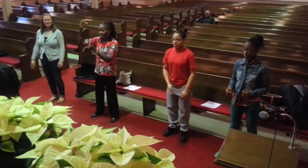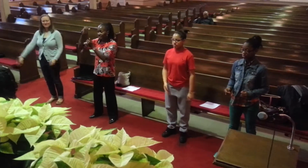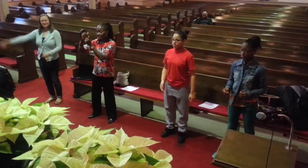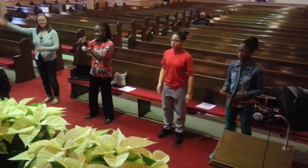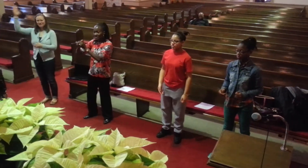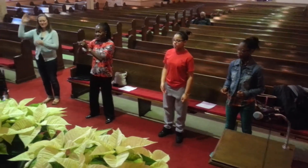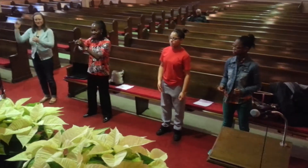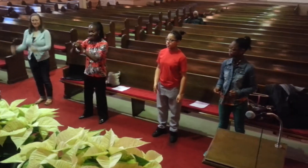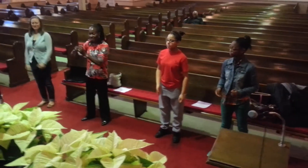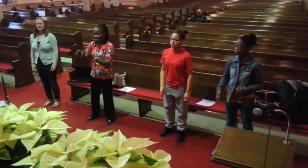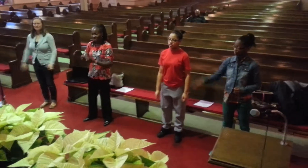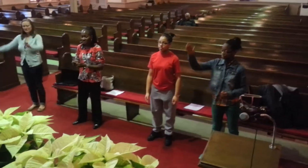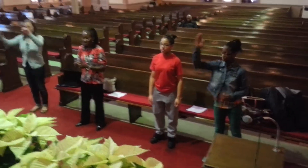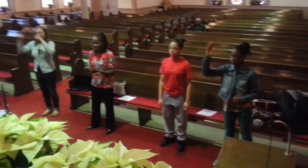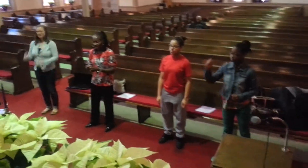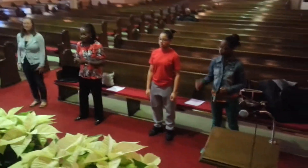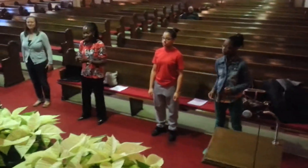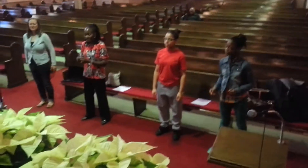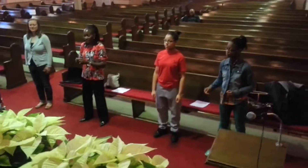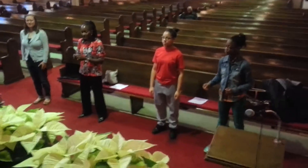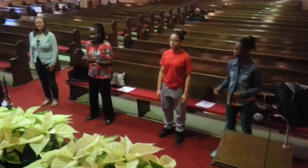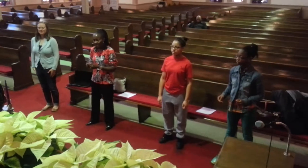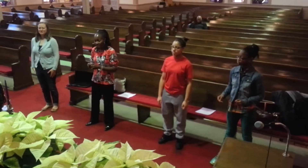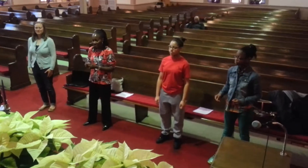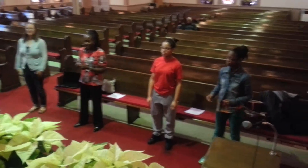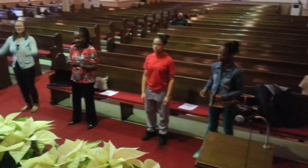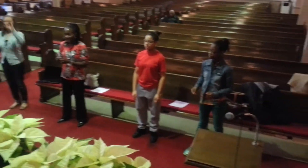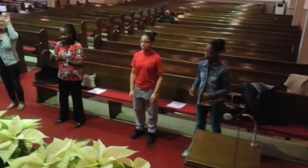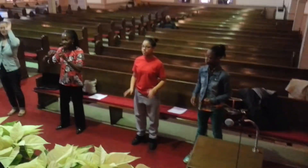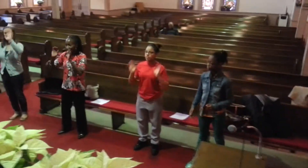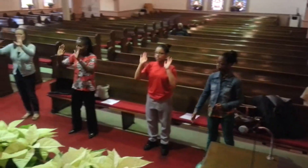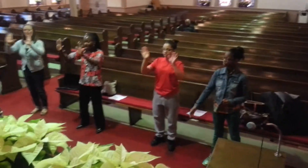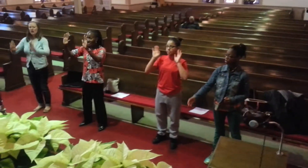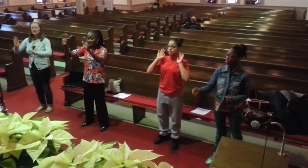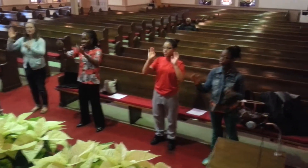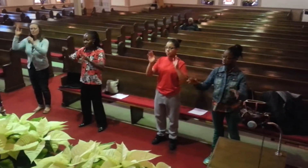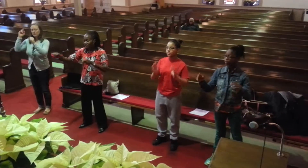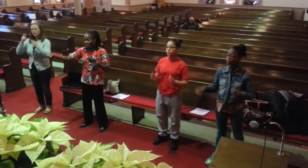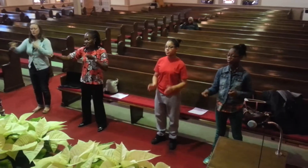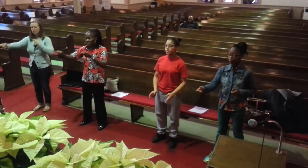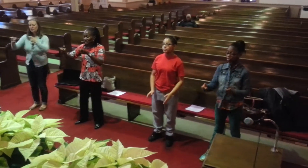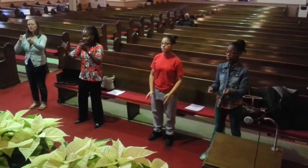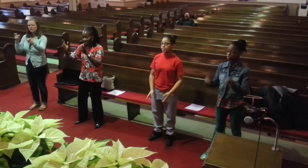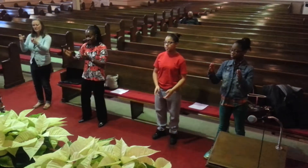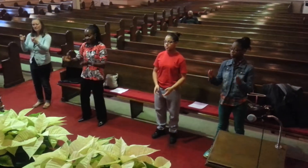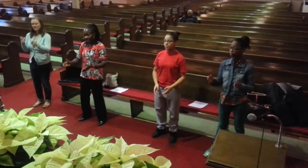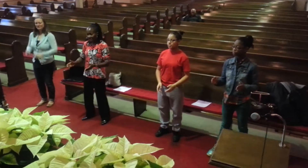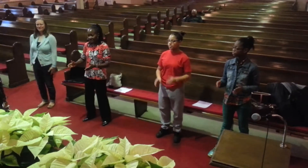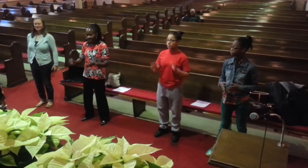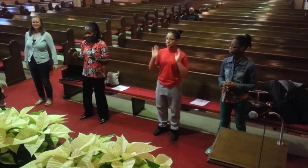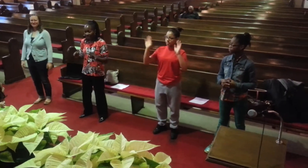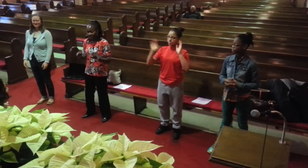Awesome. Okay. 1, 2, ready, go. Awesome ruler. When I